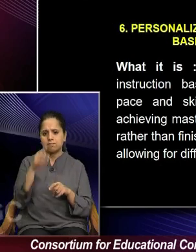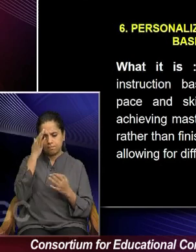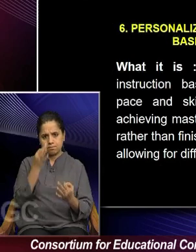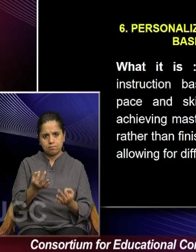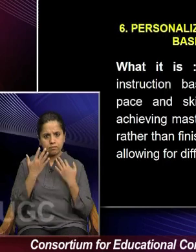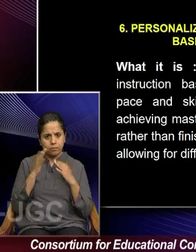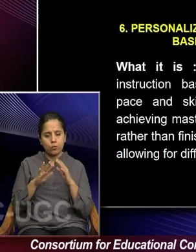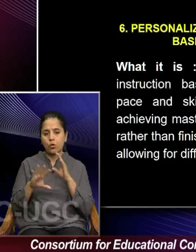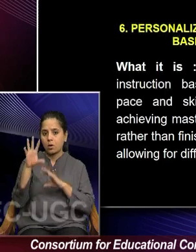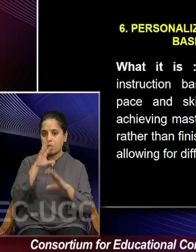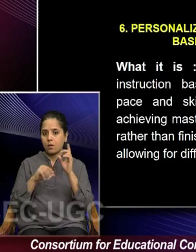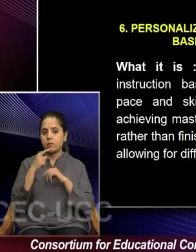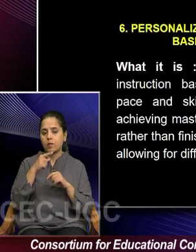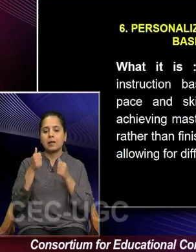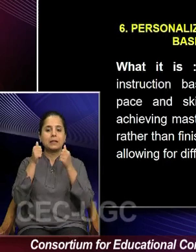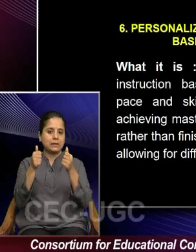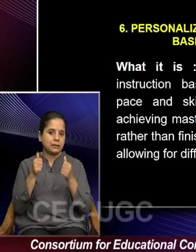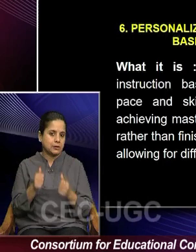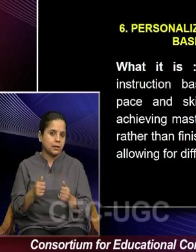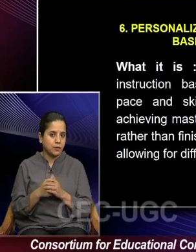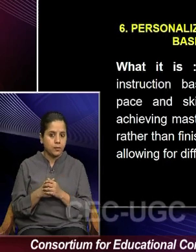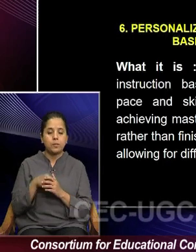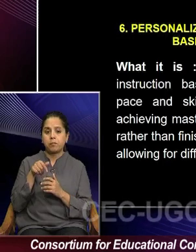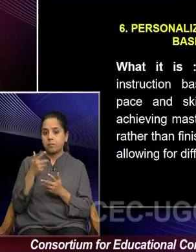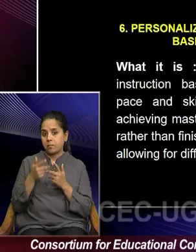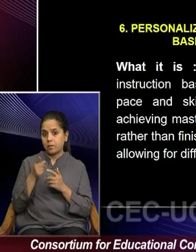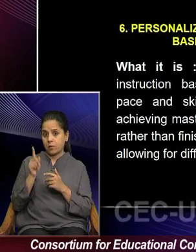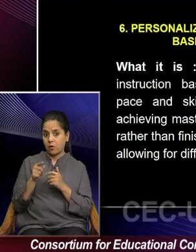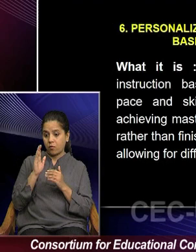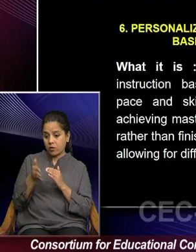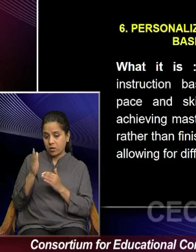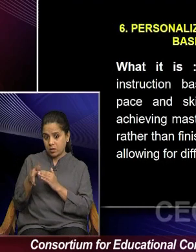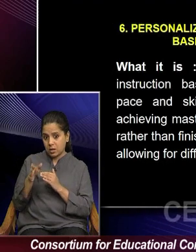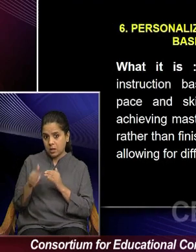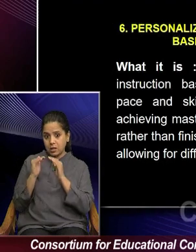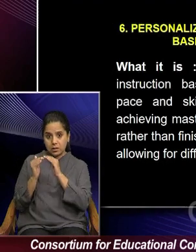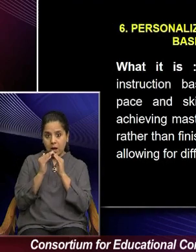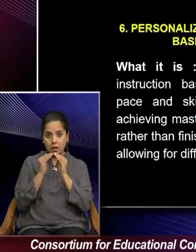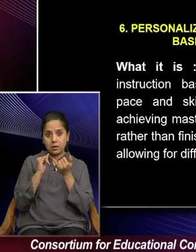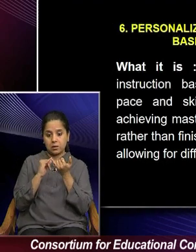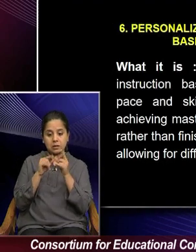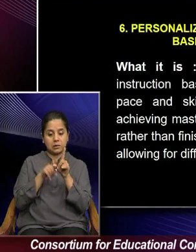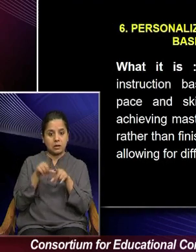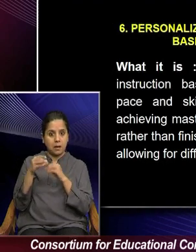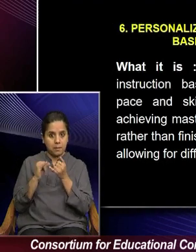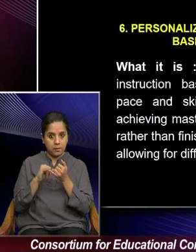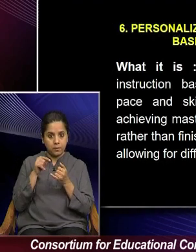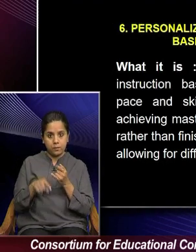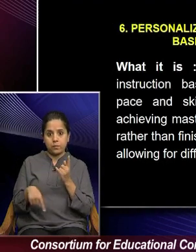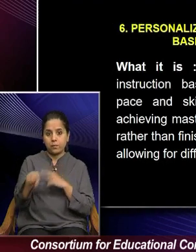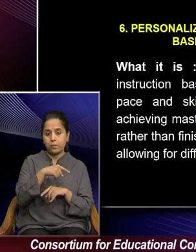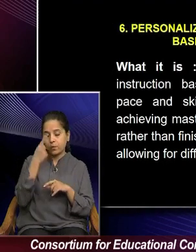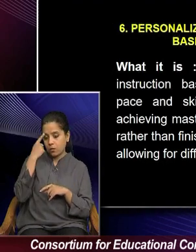of learning outcomes rather than finishing a standard syllabus, allowing for